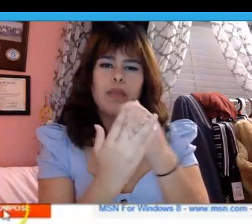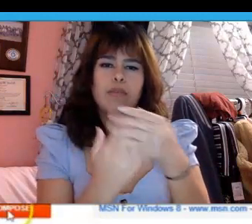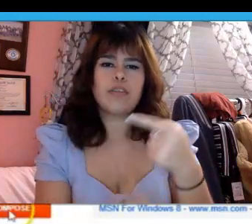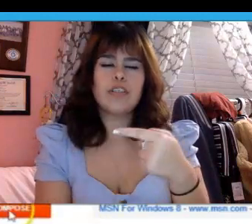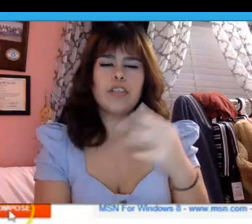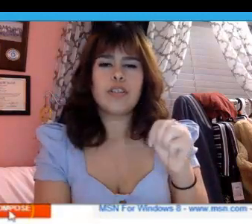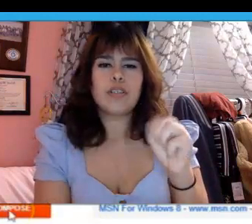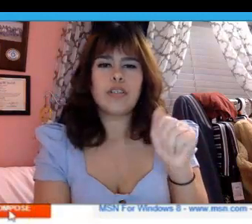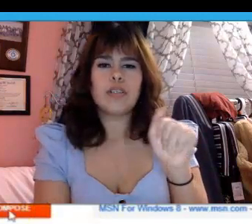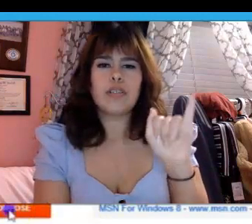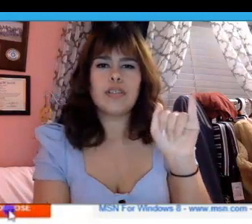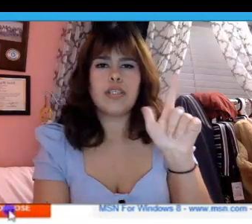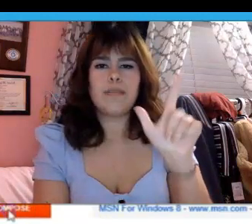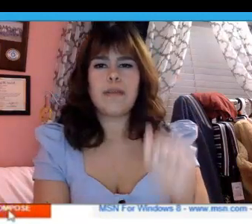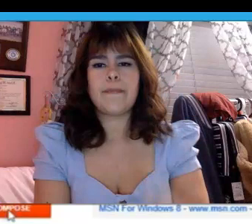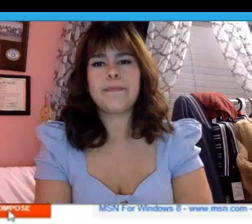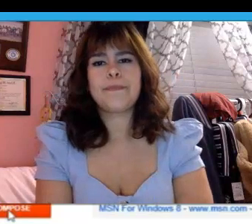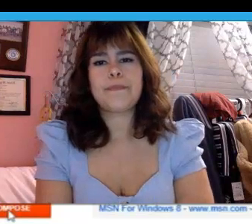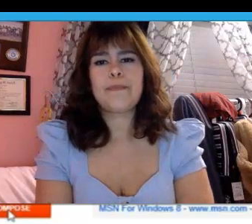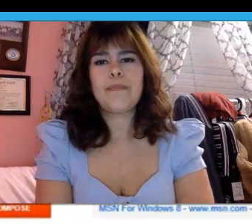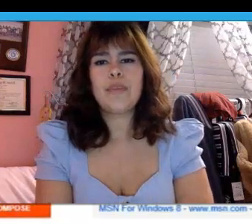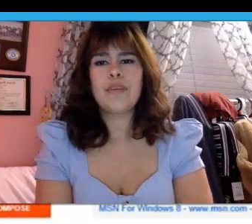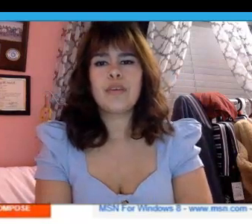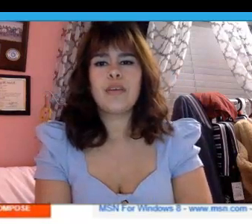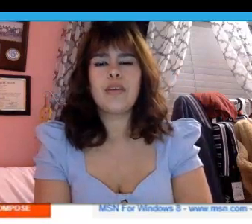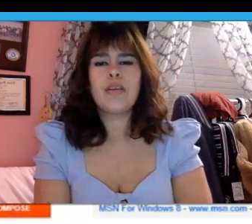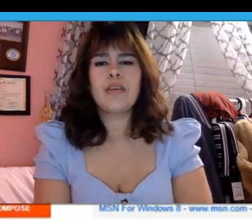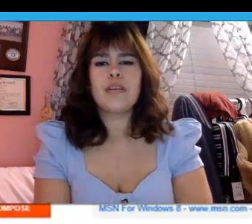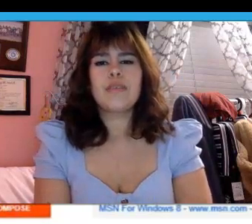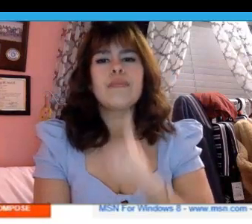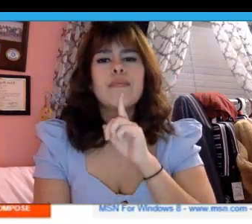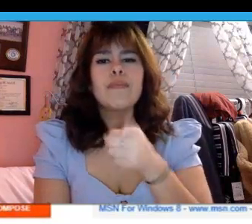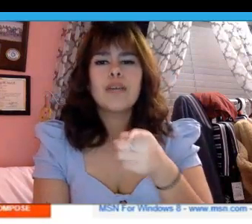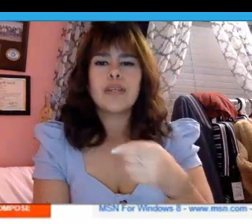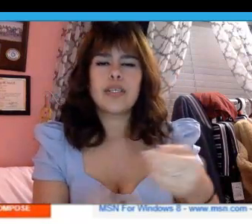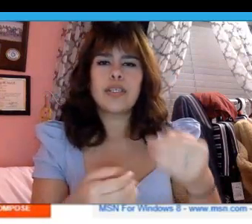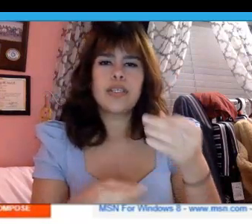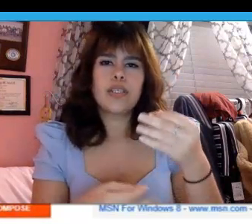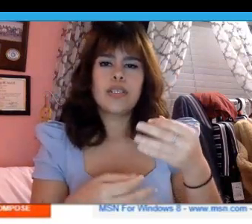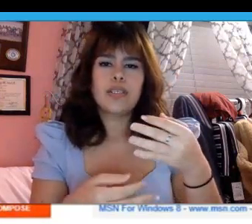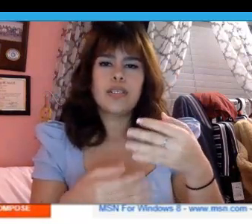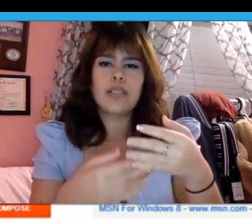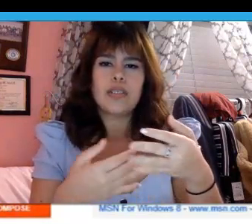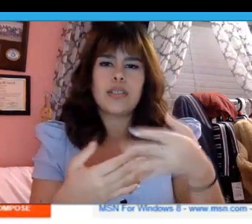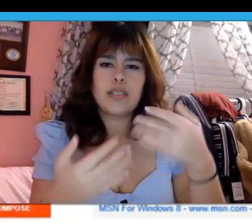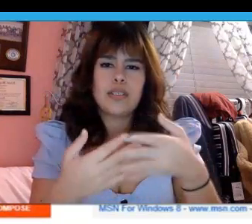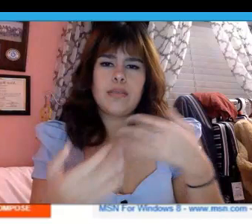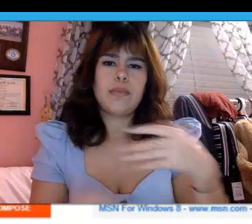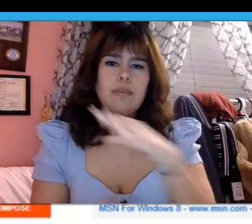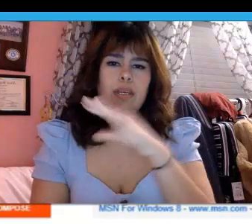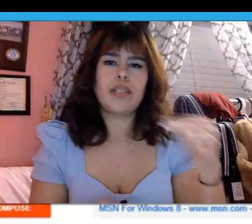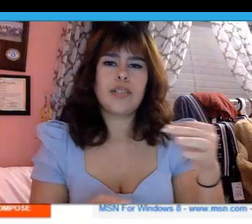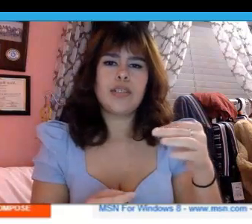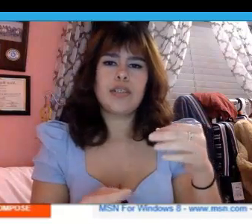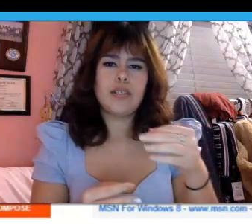this big red button that says Compose. Click that. Now this is the latest, newest version of Gmail that just recently